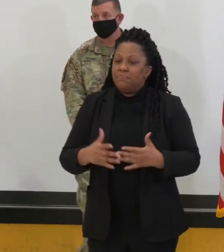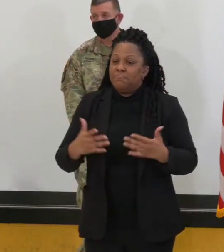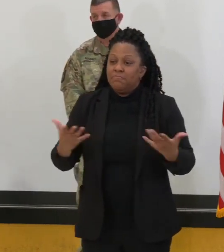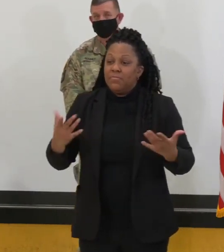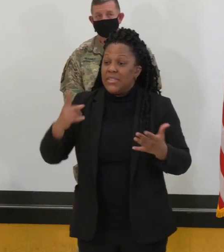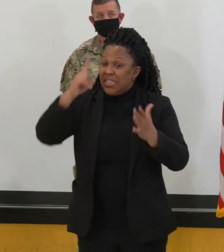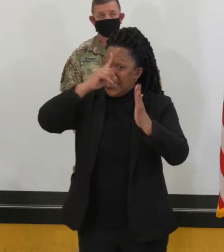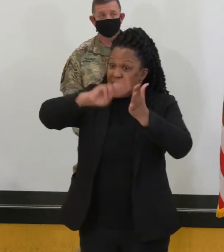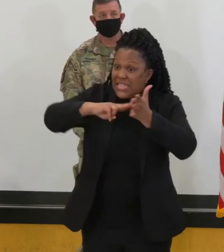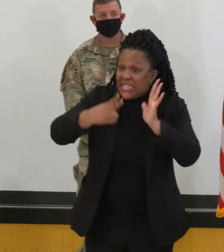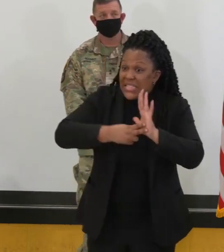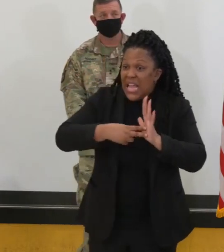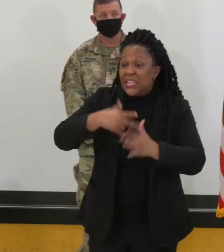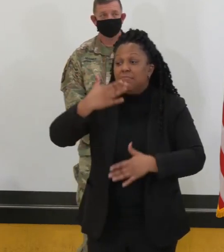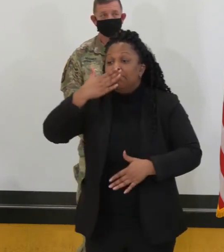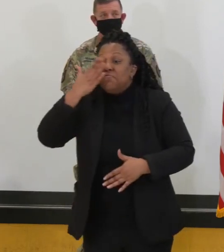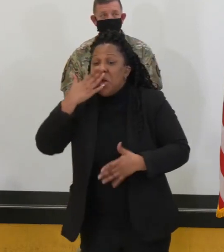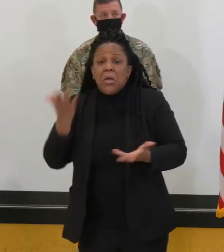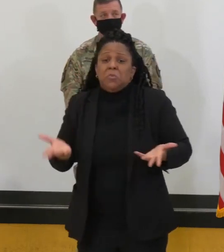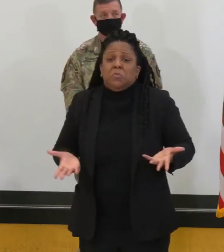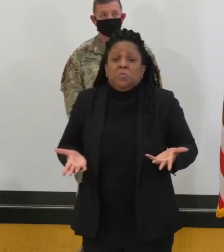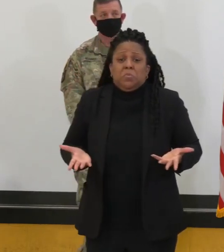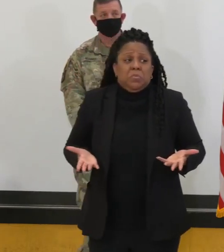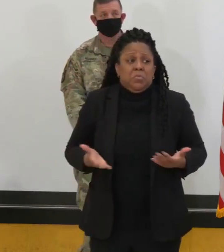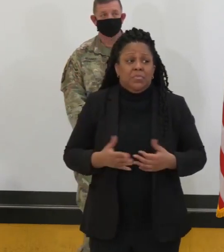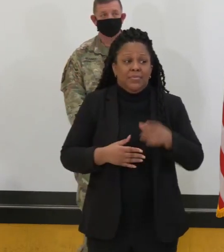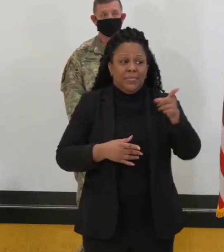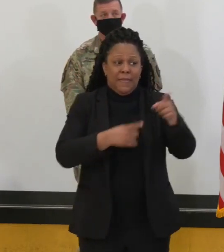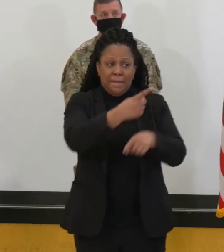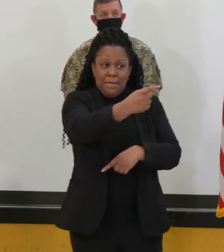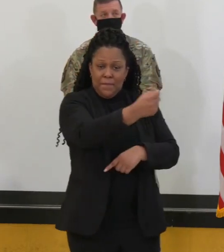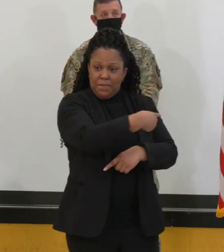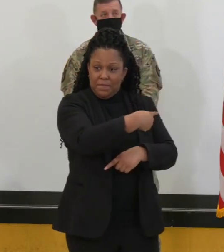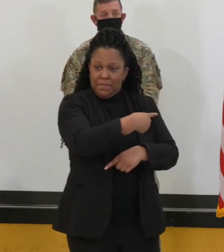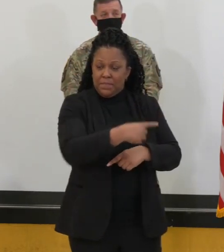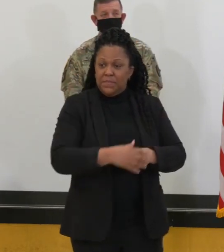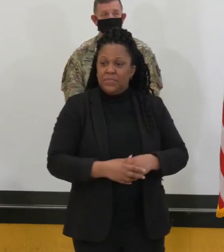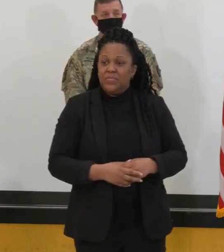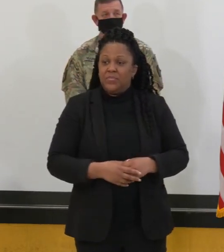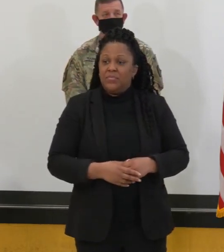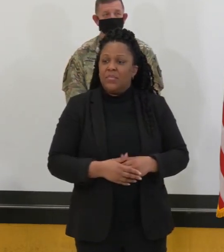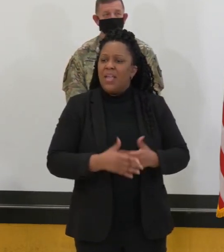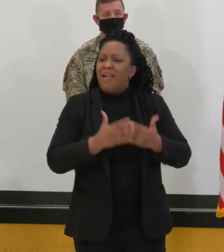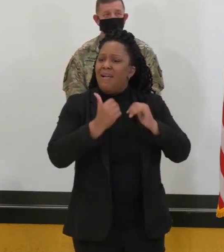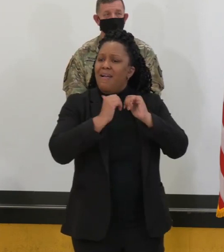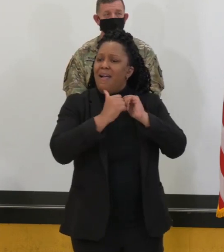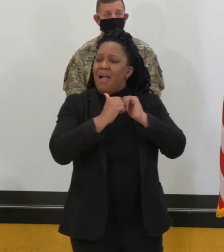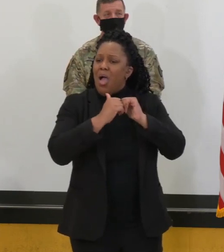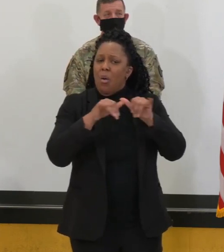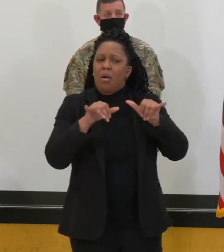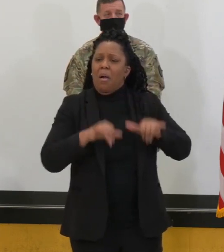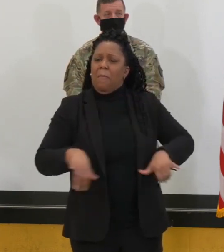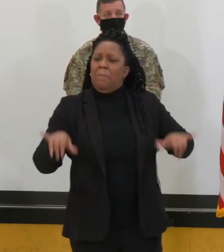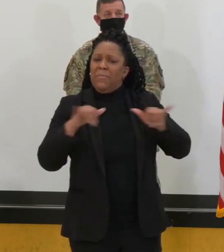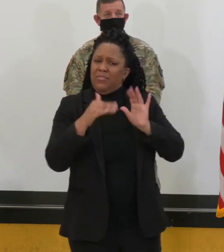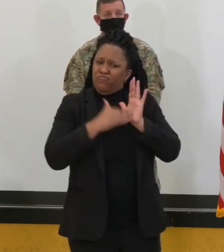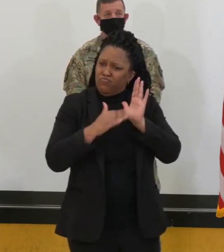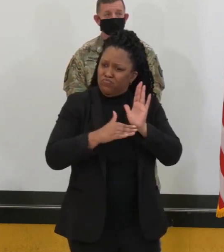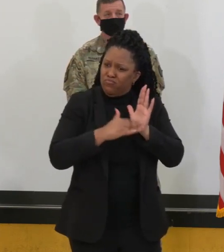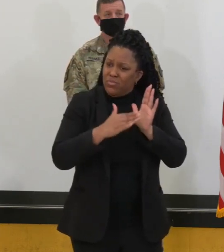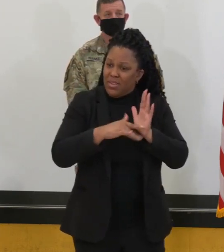else. Commissioner, two quick questions. How common are traffic stops for expired plates? Is